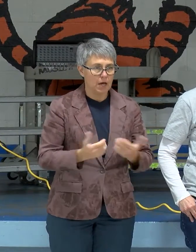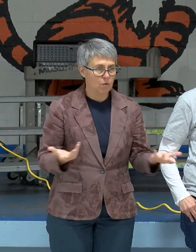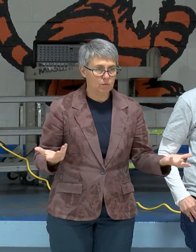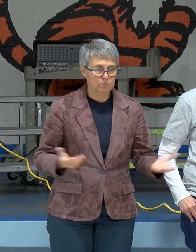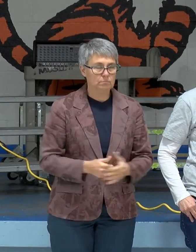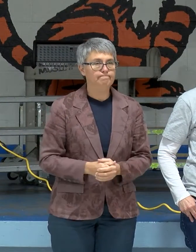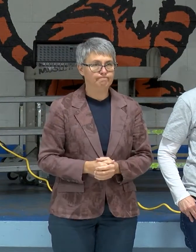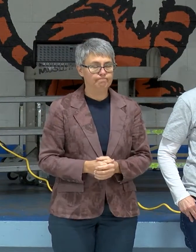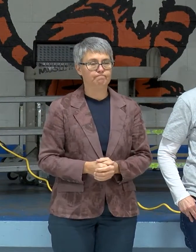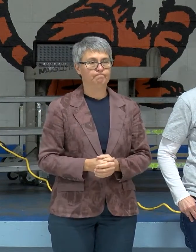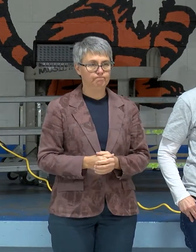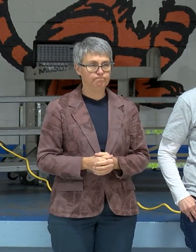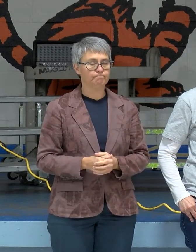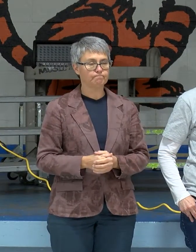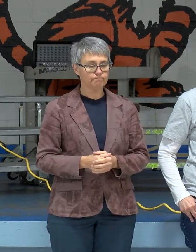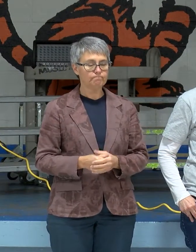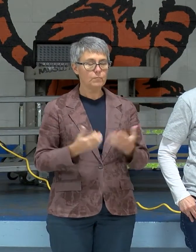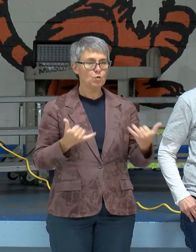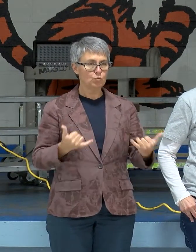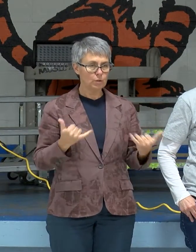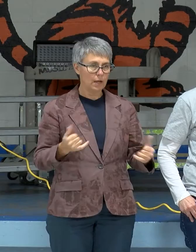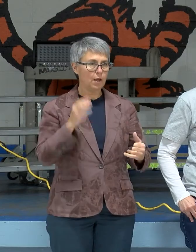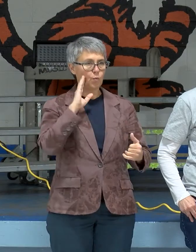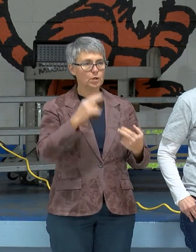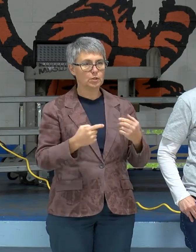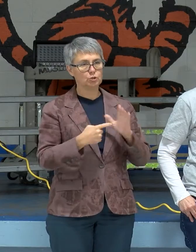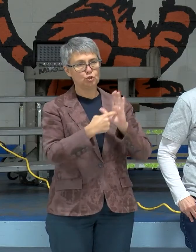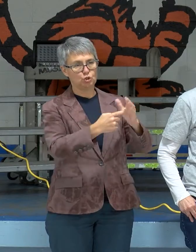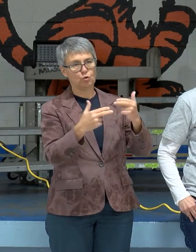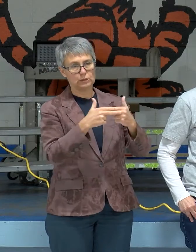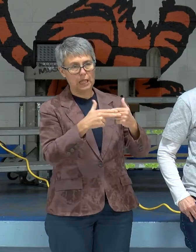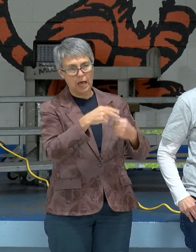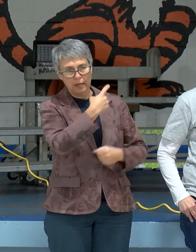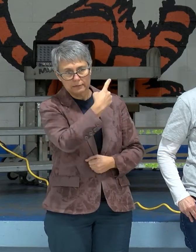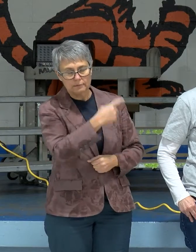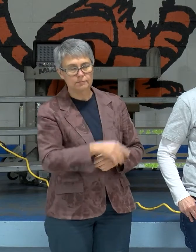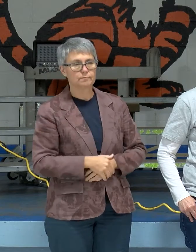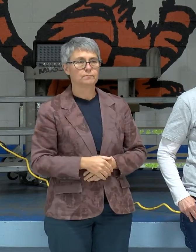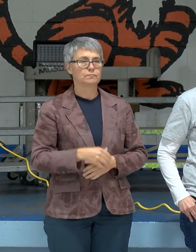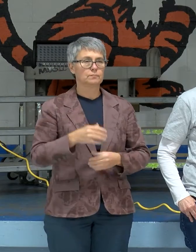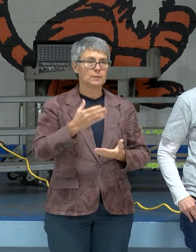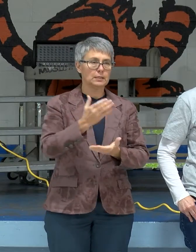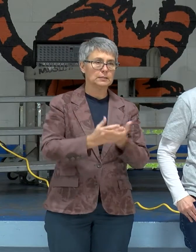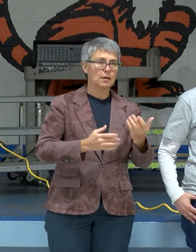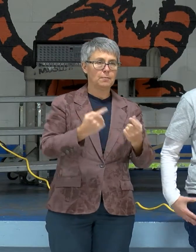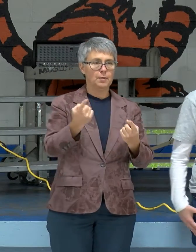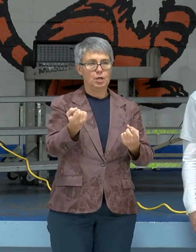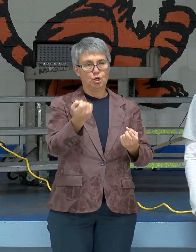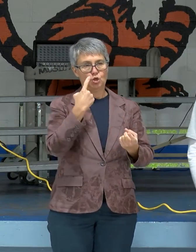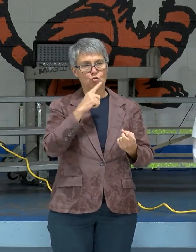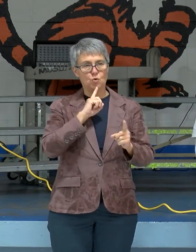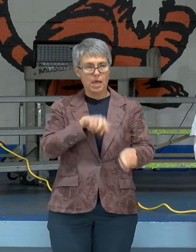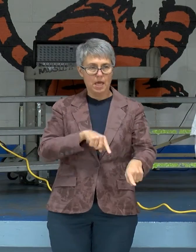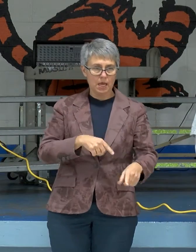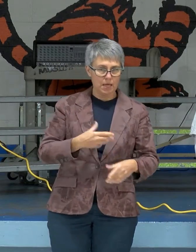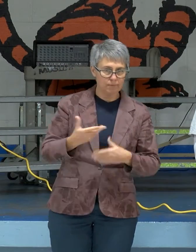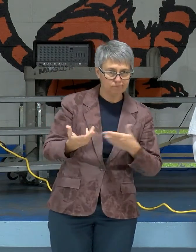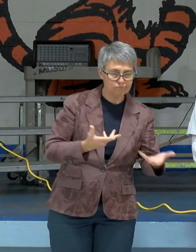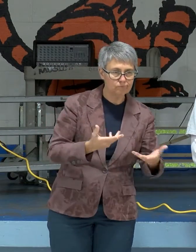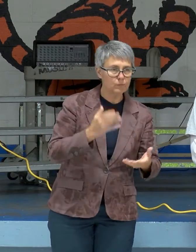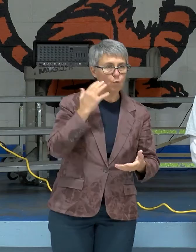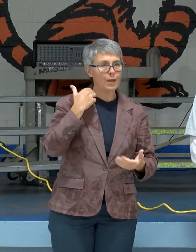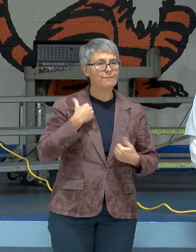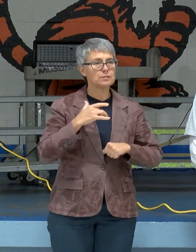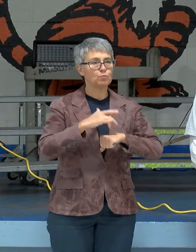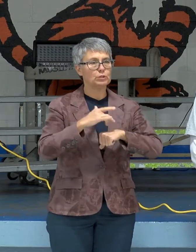presentation for you. We'll have a question and answer period, and then we have some resources for you. And when you leave, you will have some tools and